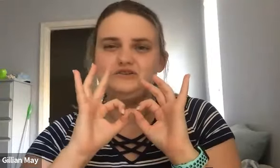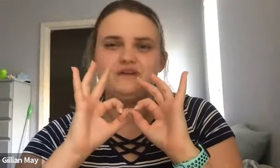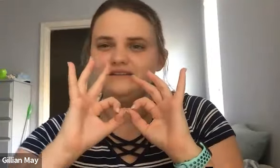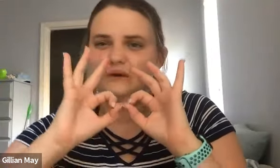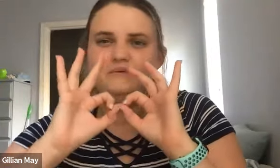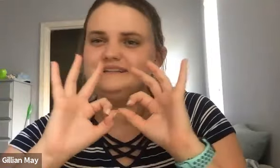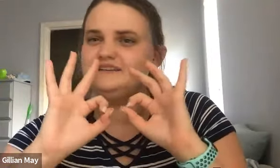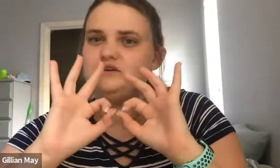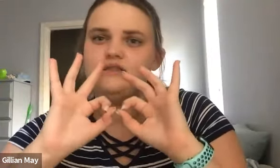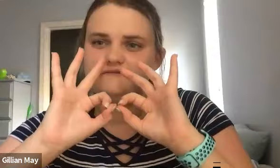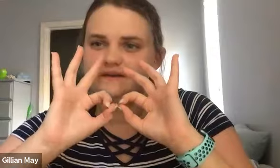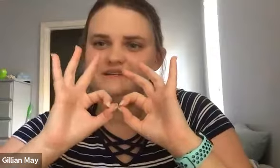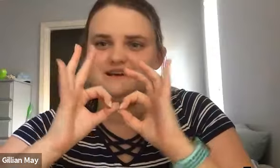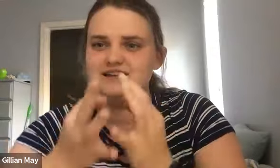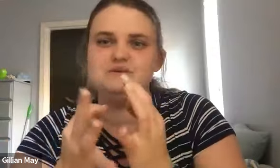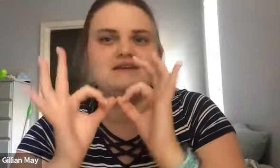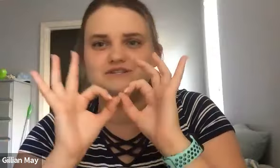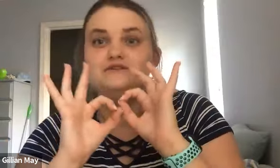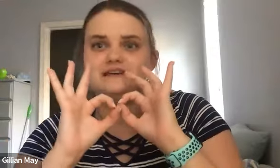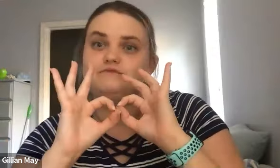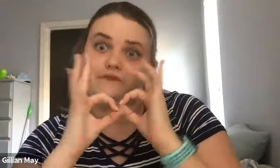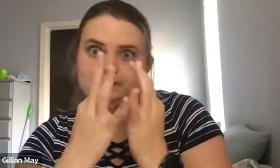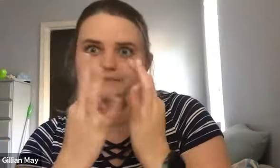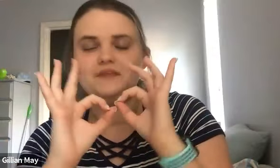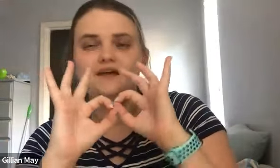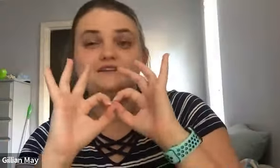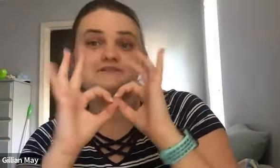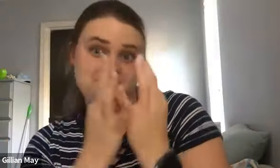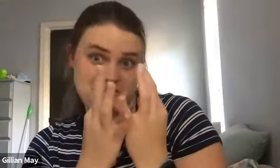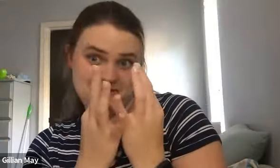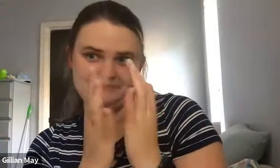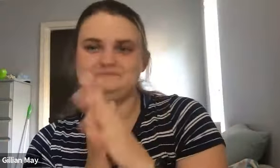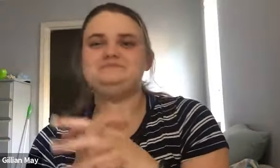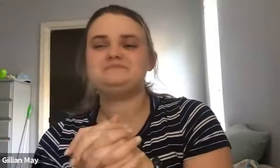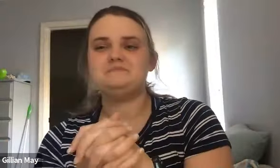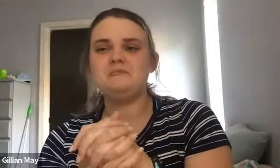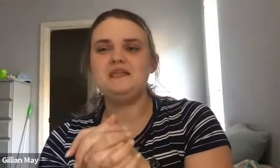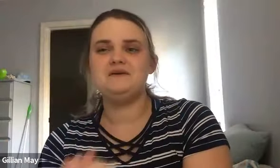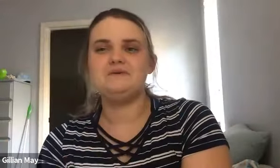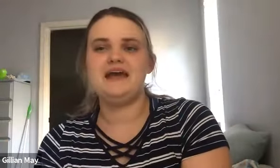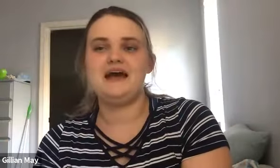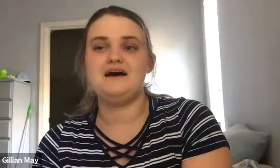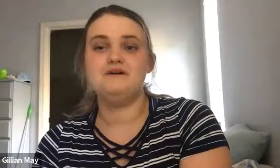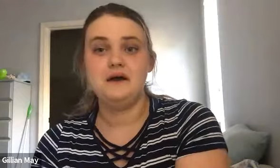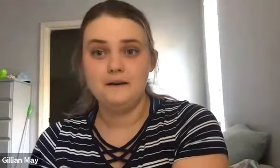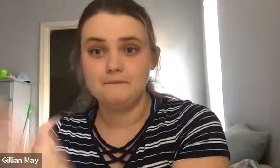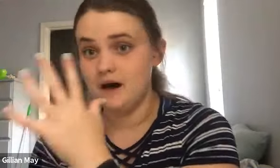you all the family signs but never tell you the sign for family? So family. Then we have